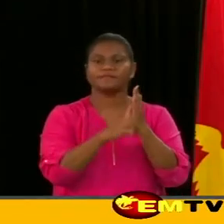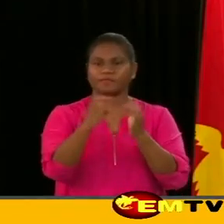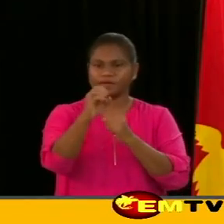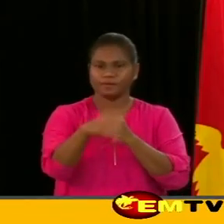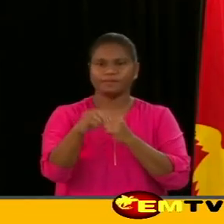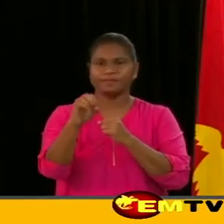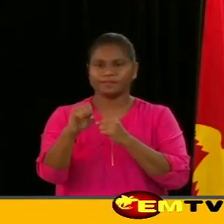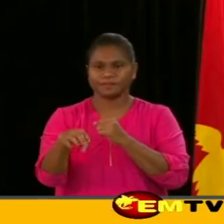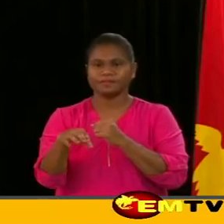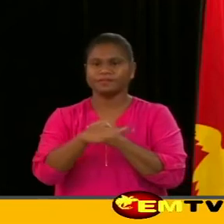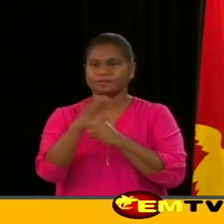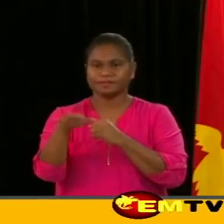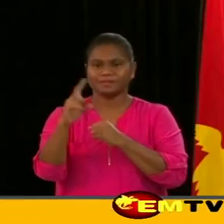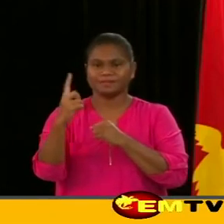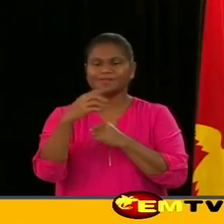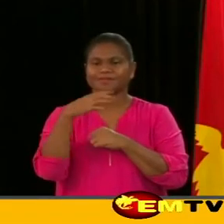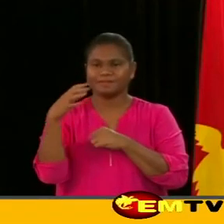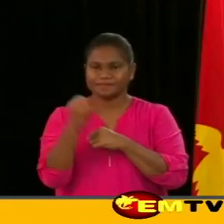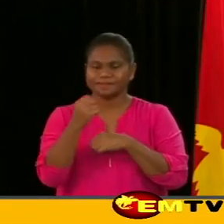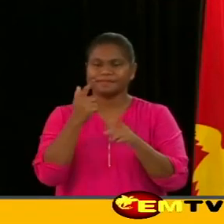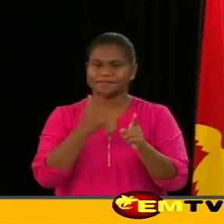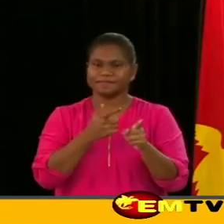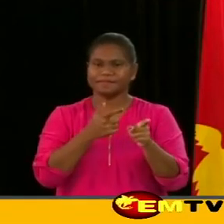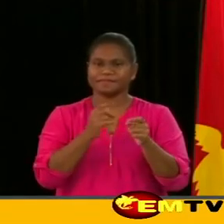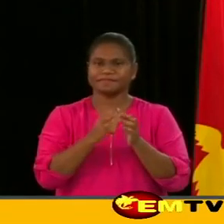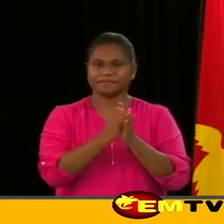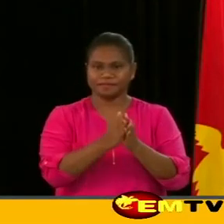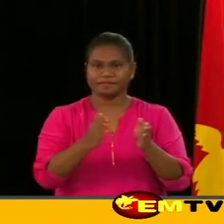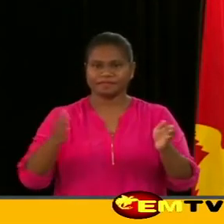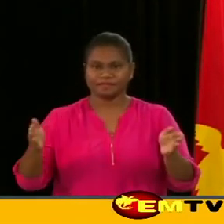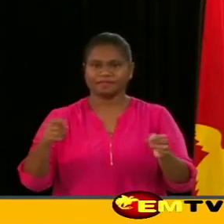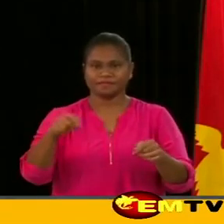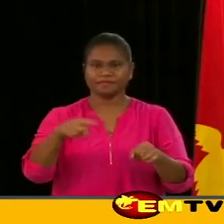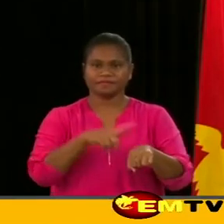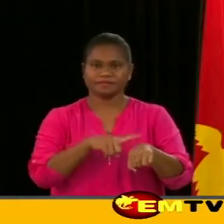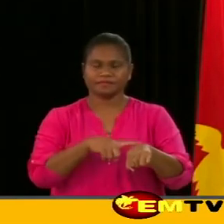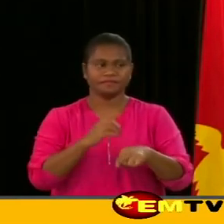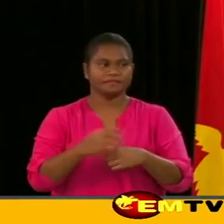So the short answer to your question, it is for the duration of the state of emergency.